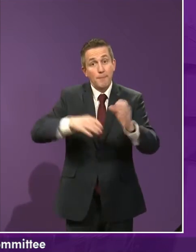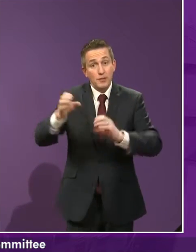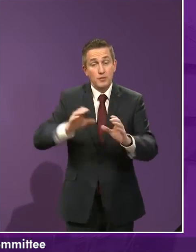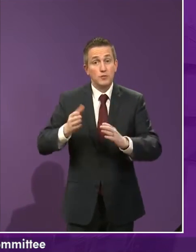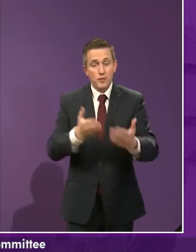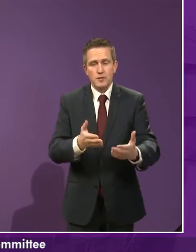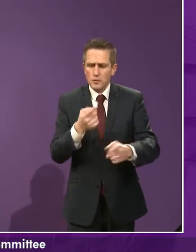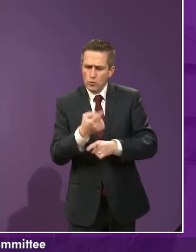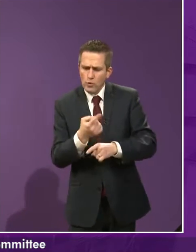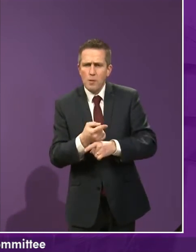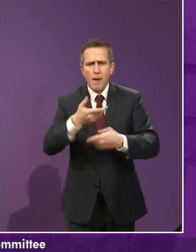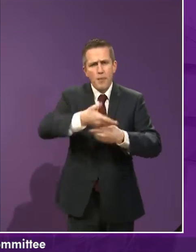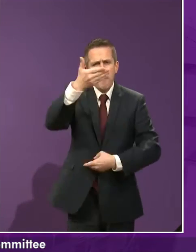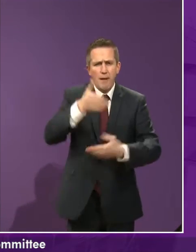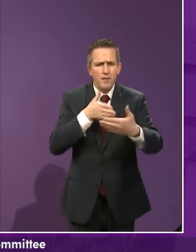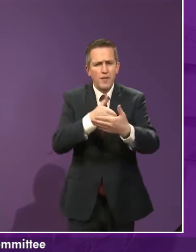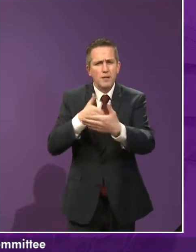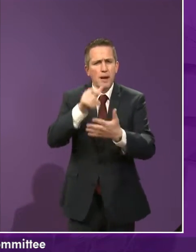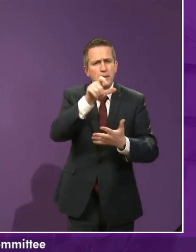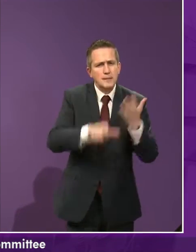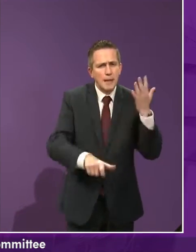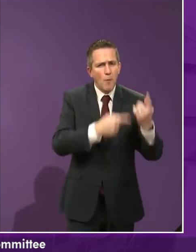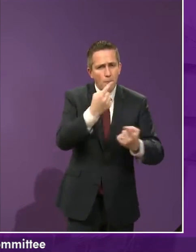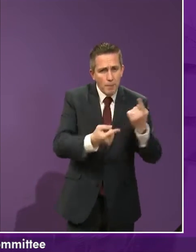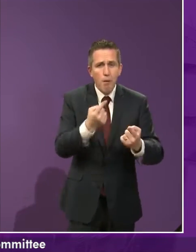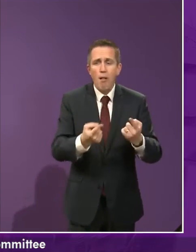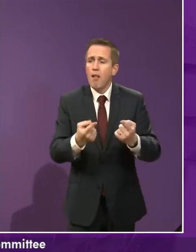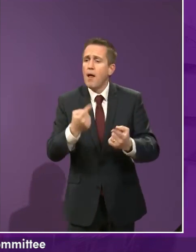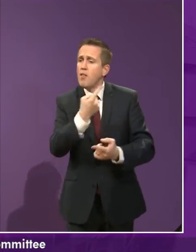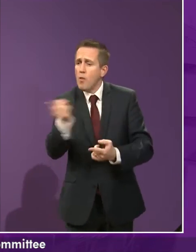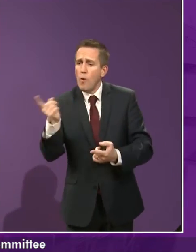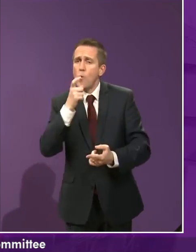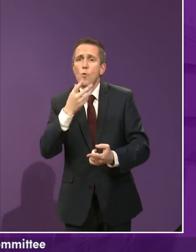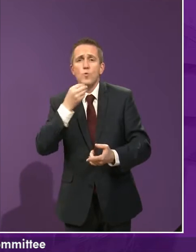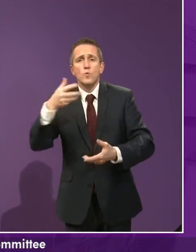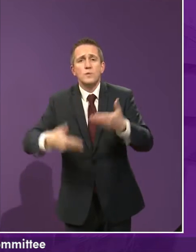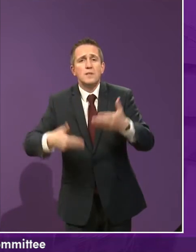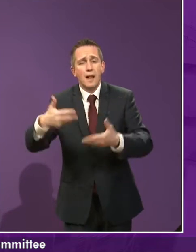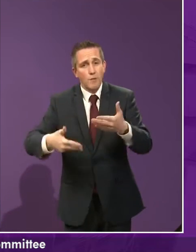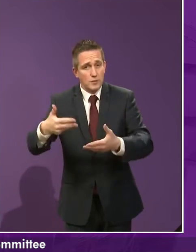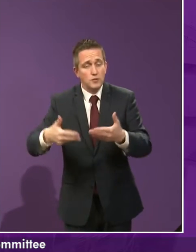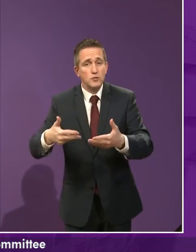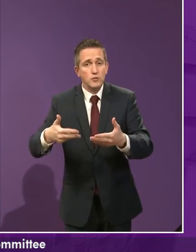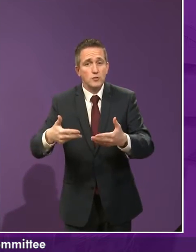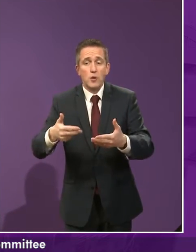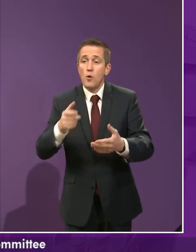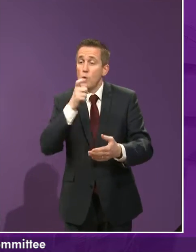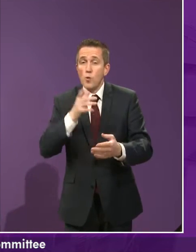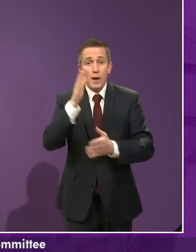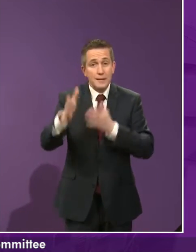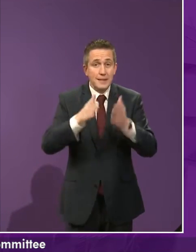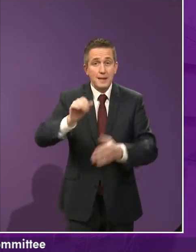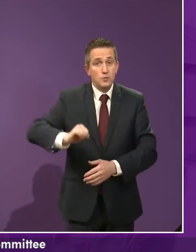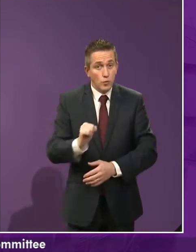by disabled people and people who use British Sign Language as their language for attending Scottish